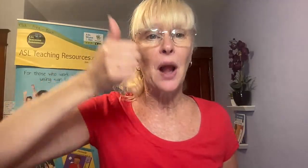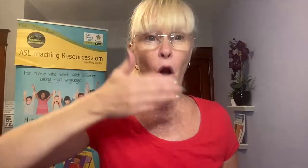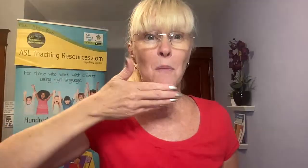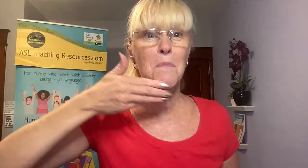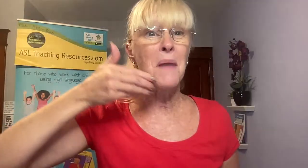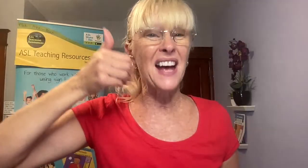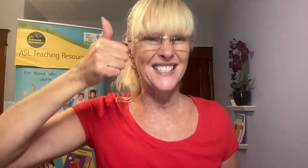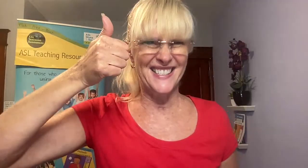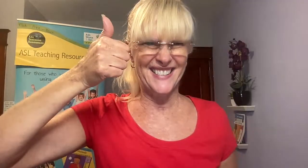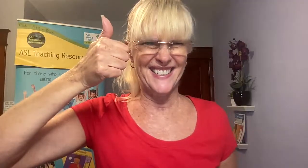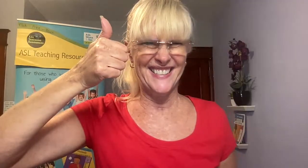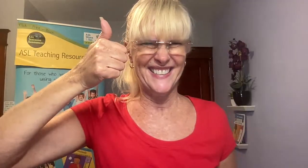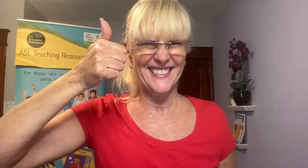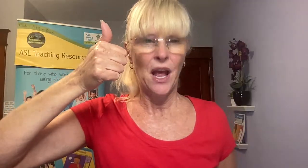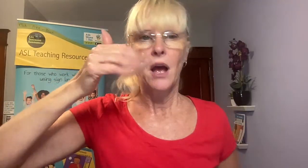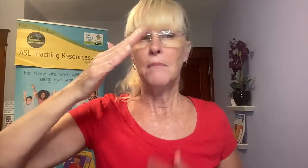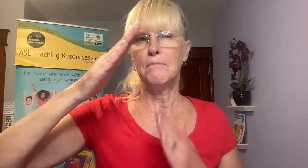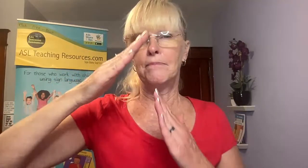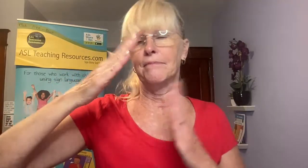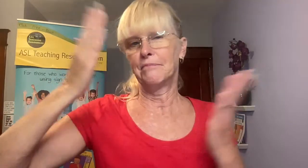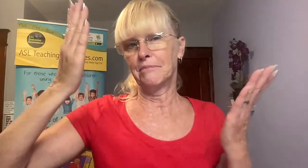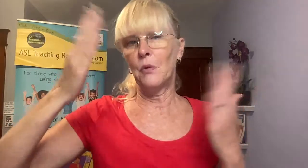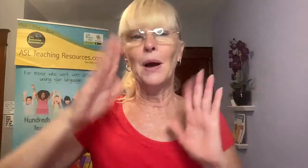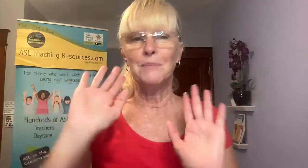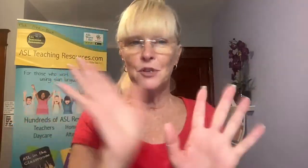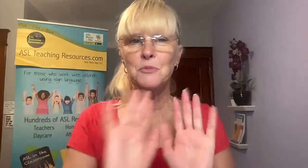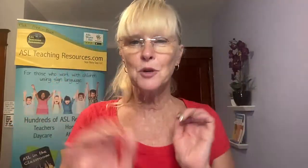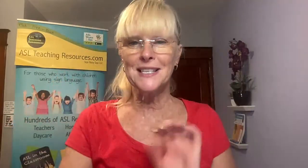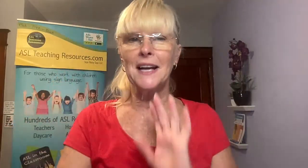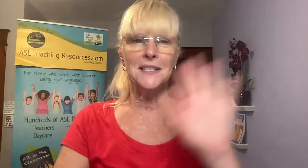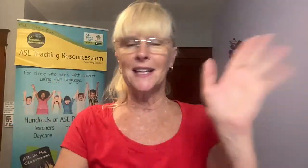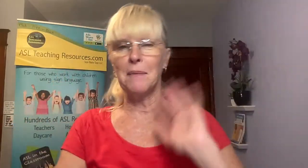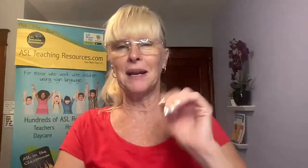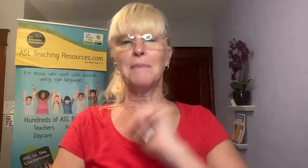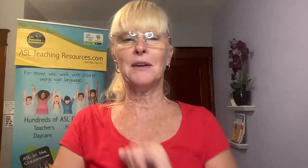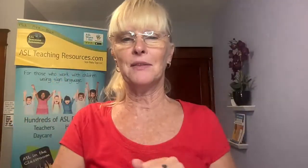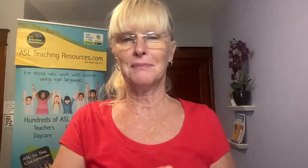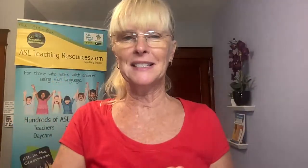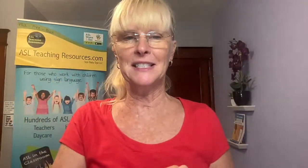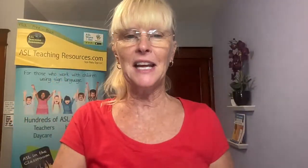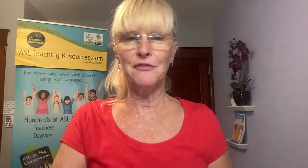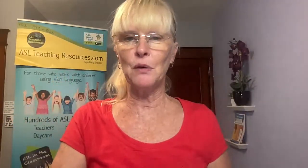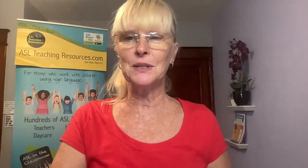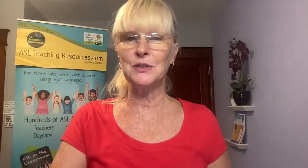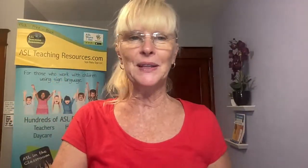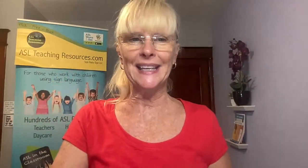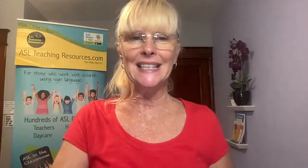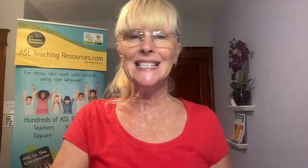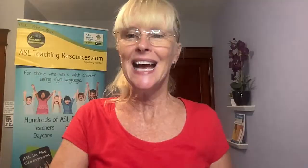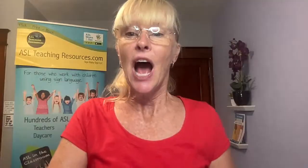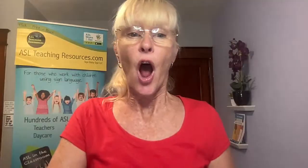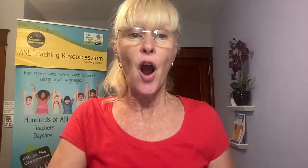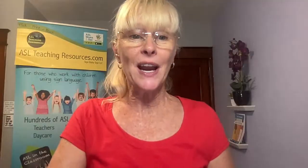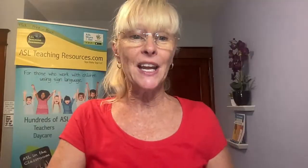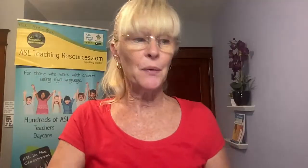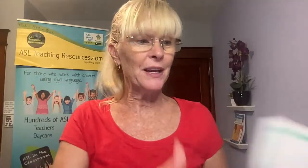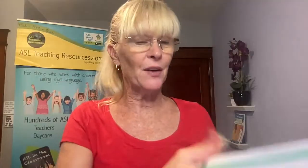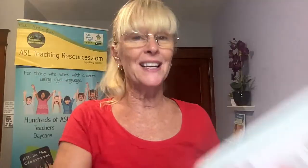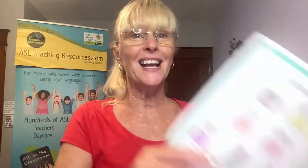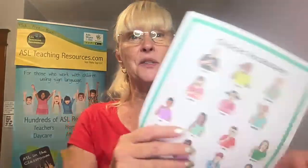or best. Well, there's more signs to that, but I better stay focused on these. All right, here we go. The next